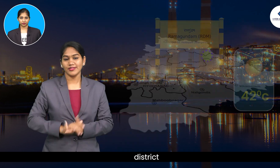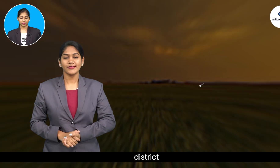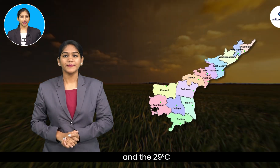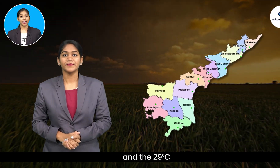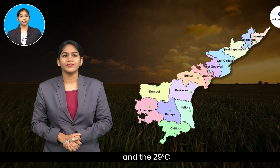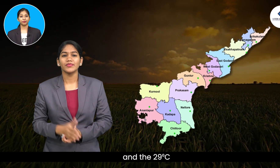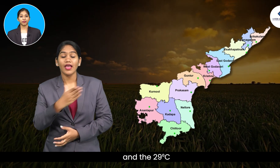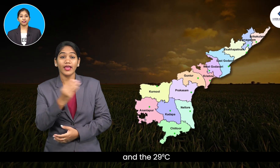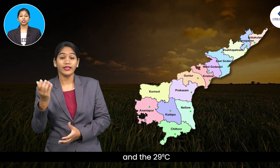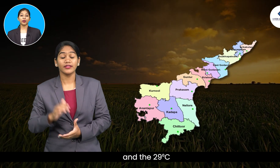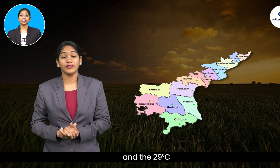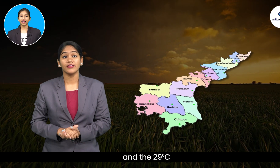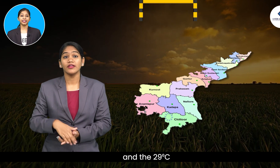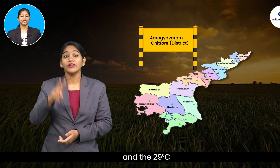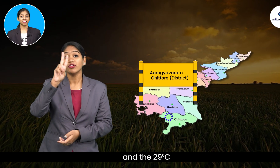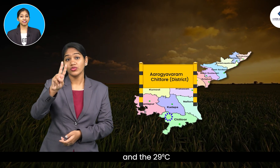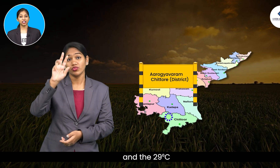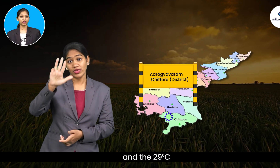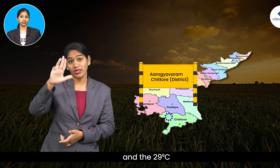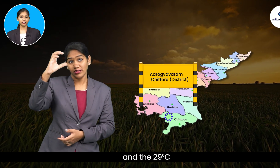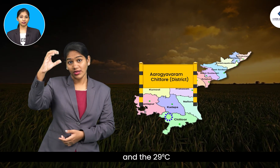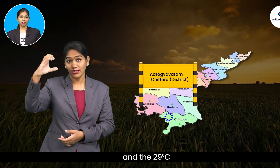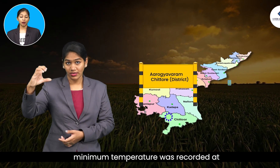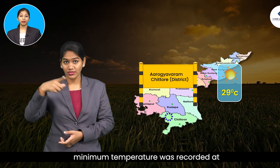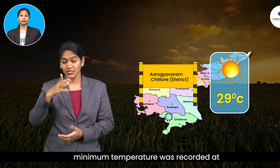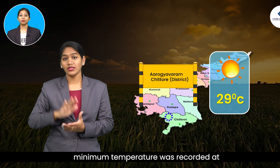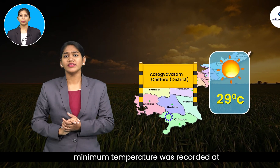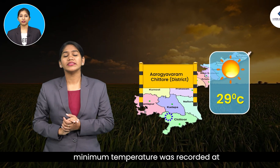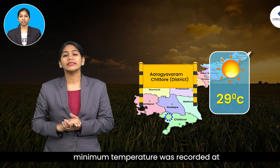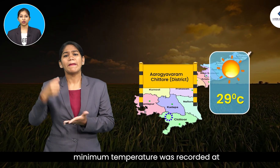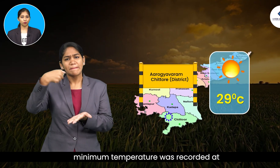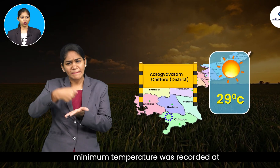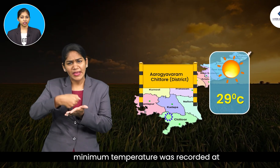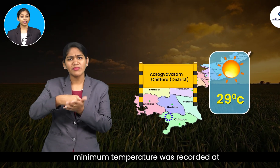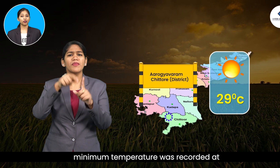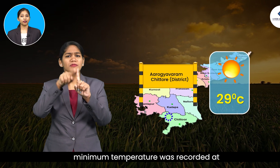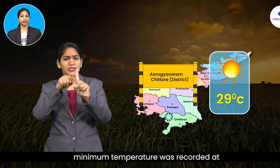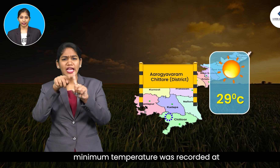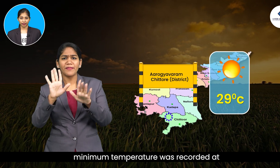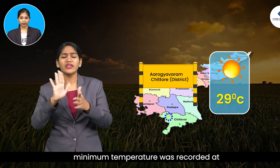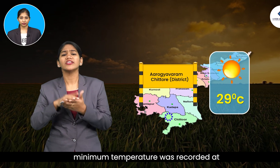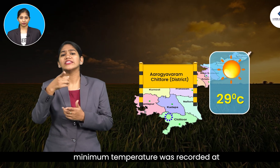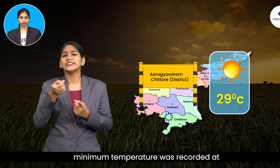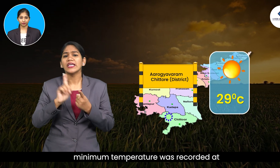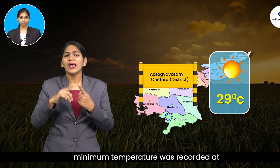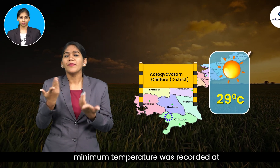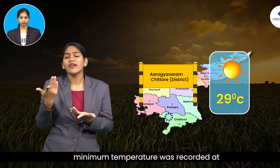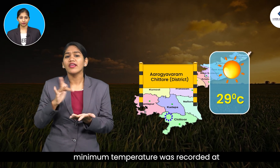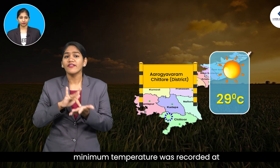And the 29 degrees Celsius Minimum temperature Was recorded at